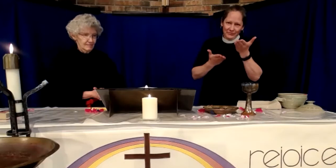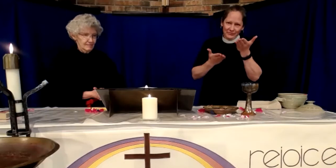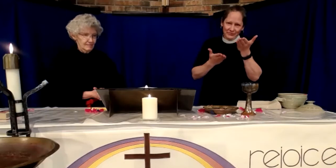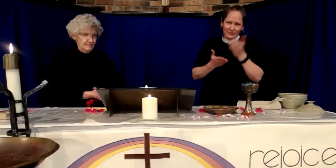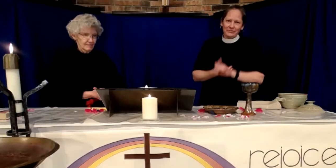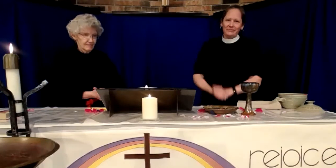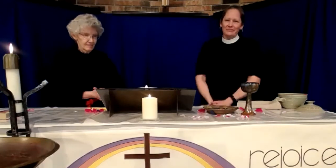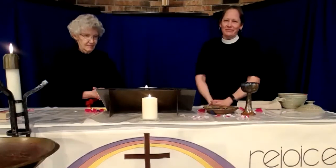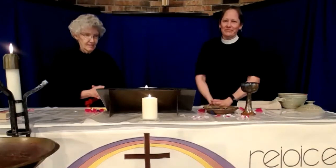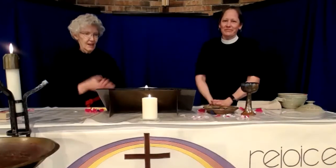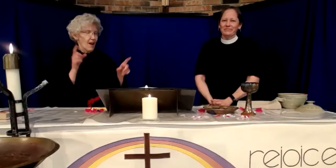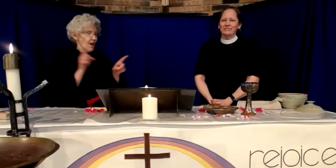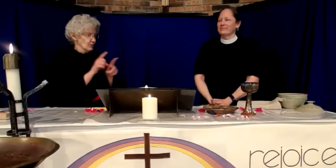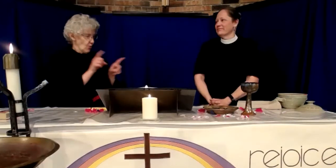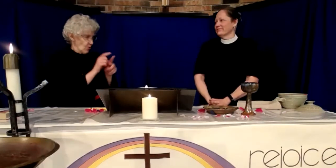The Lord be with you.